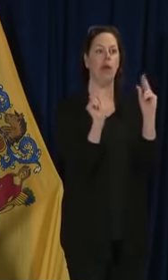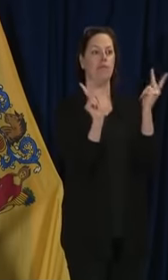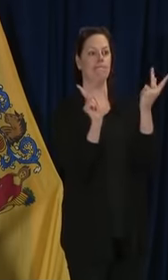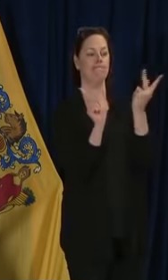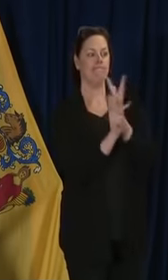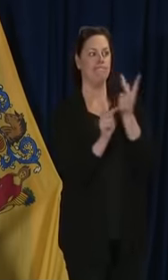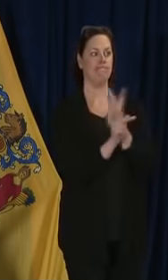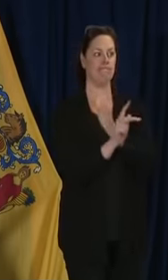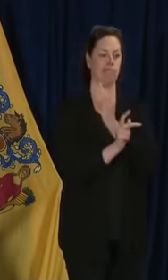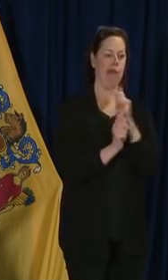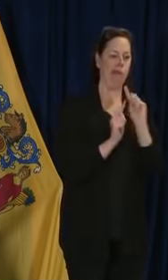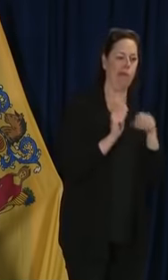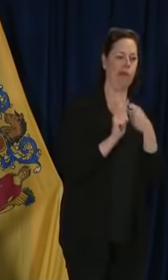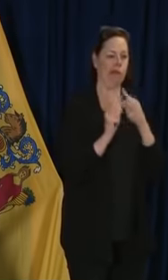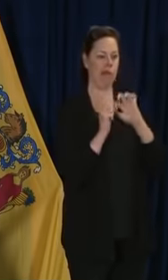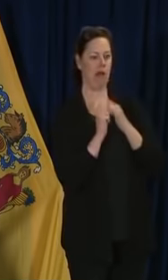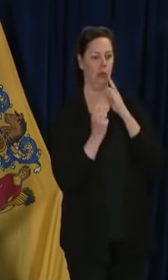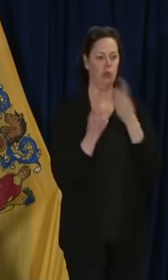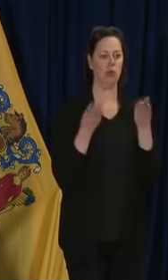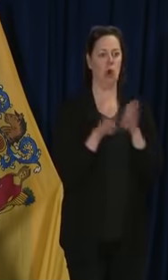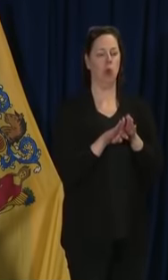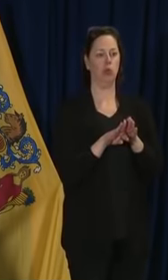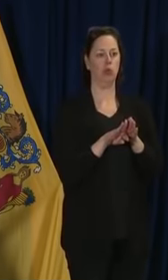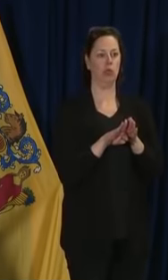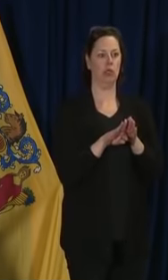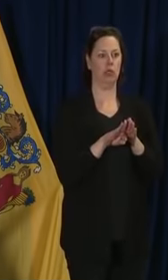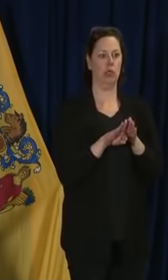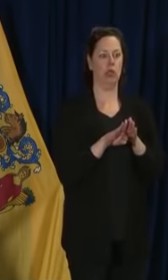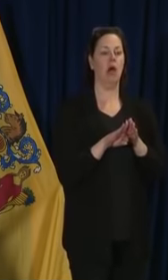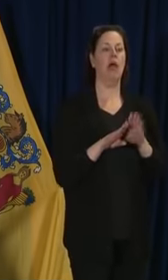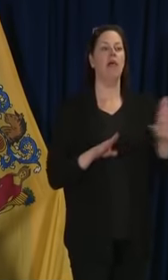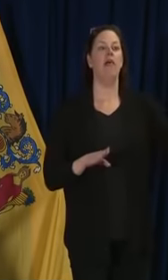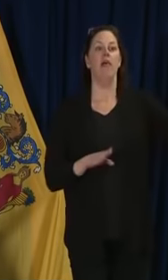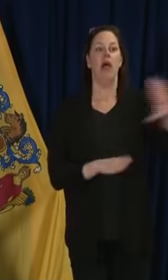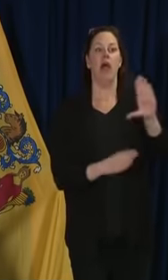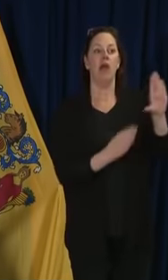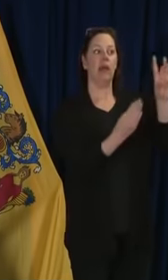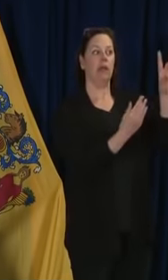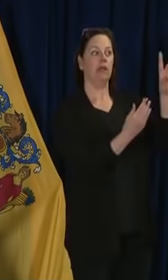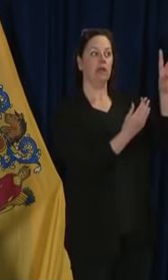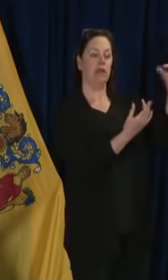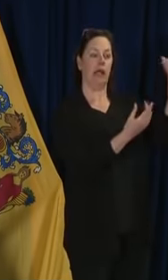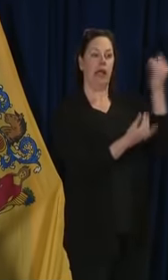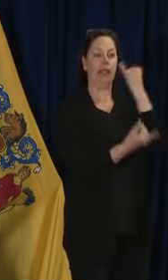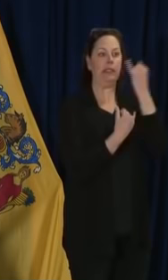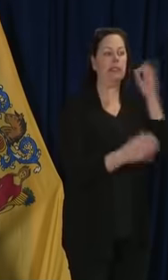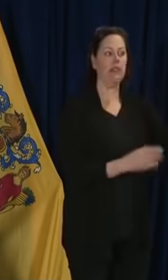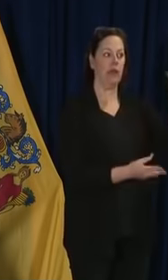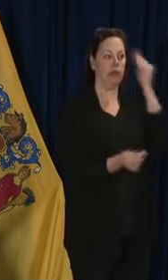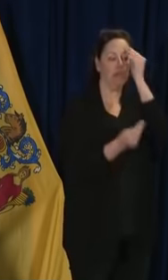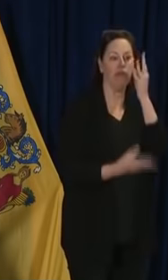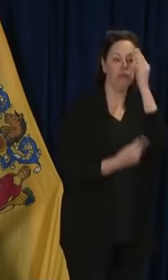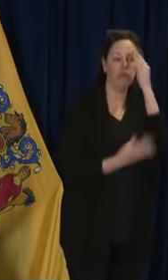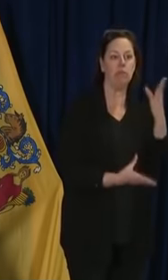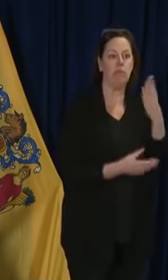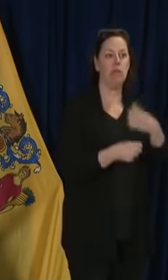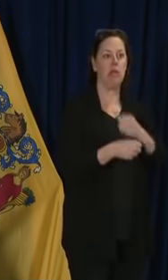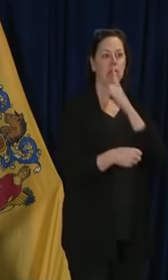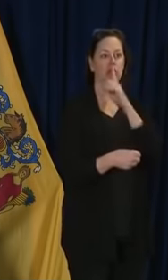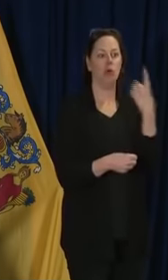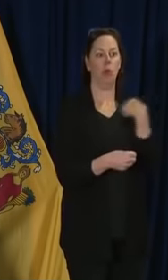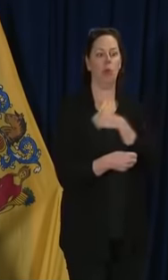inevitable decision. Their input was vital to ensuring we landed in the right place. We are